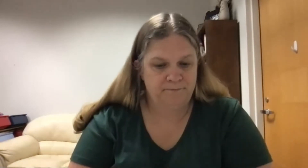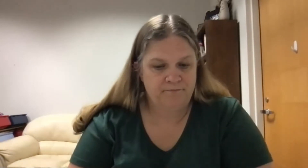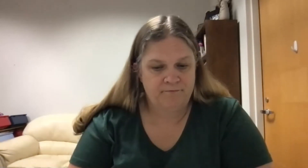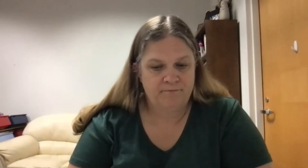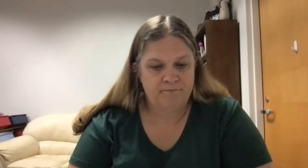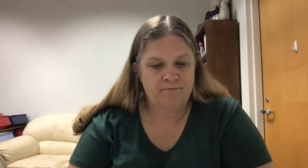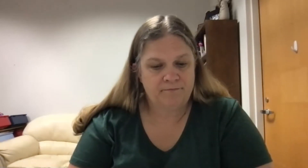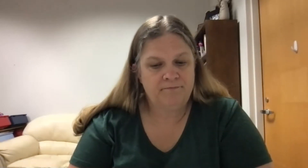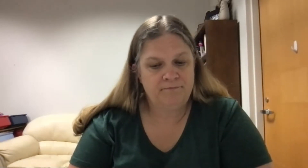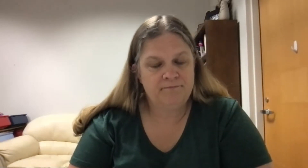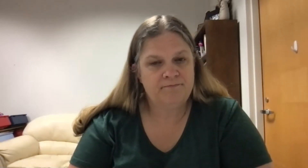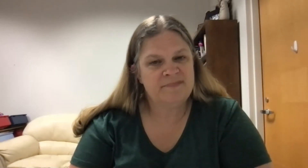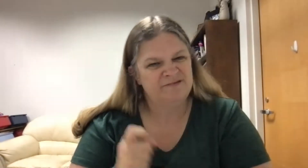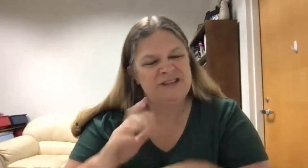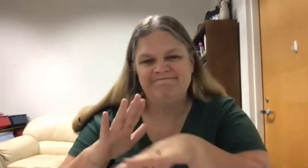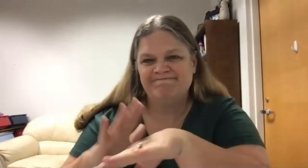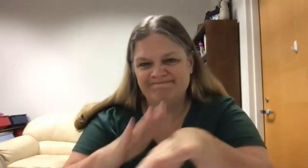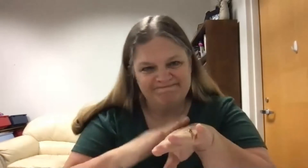was born until now.